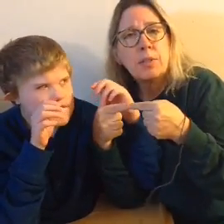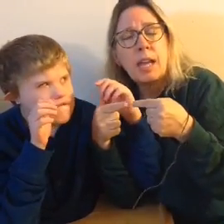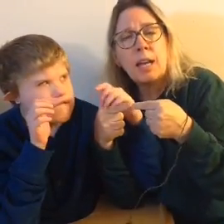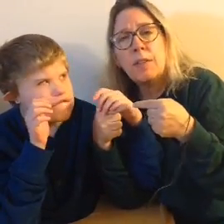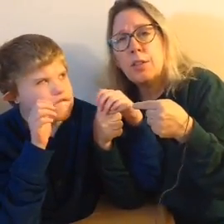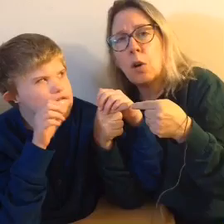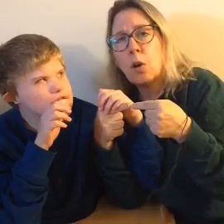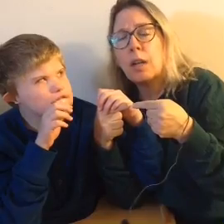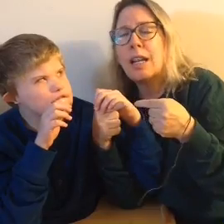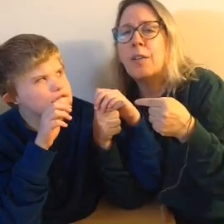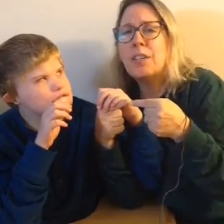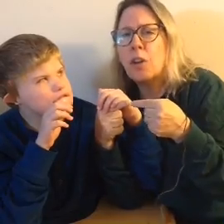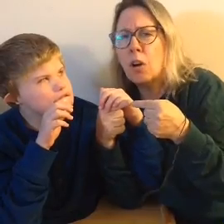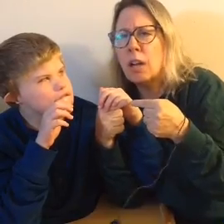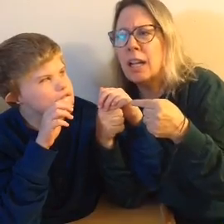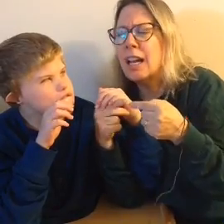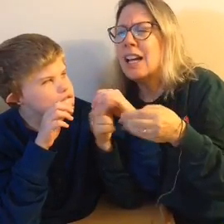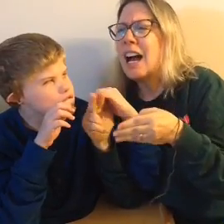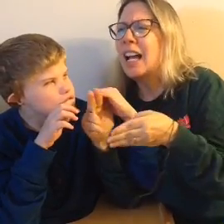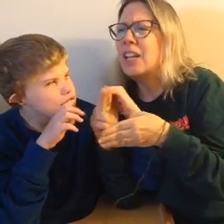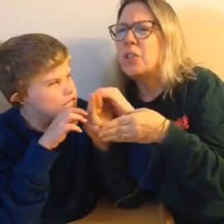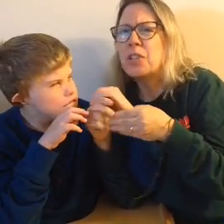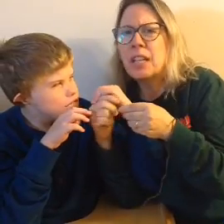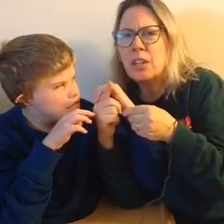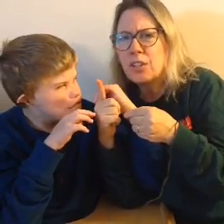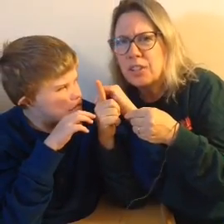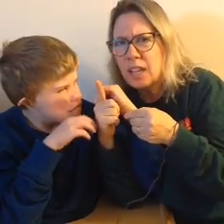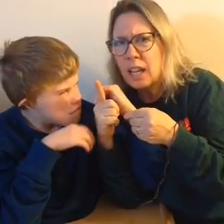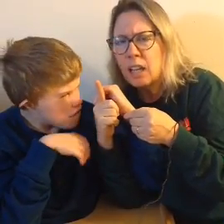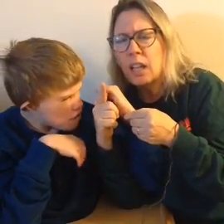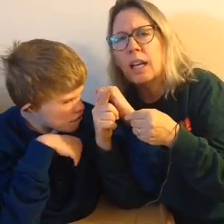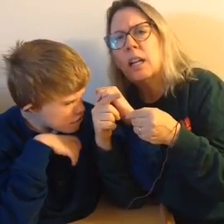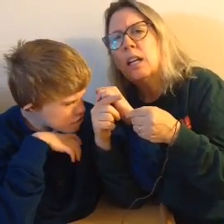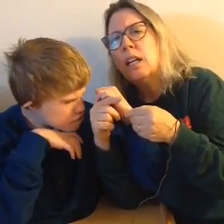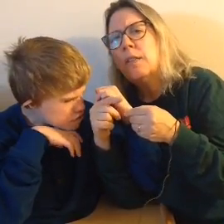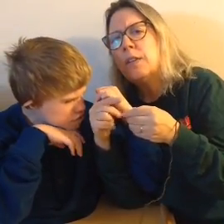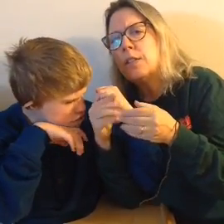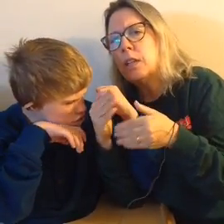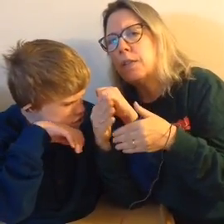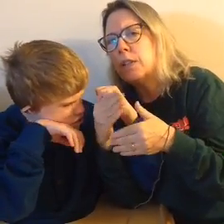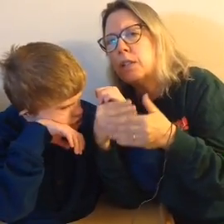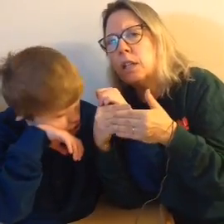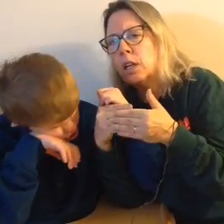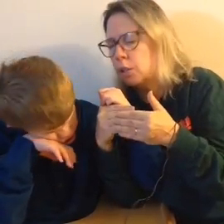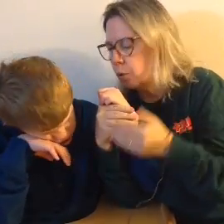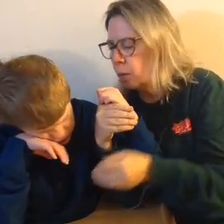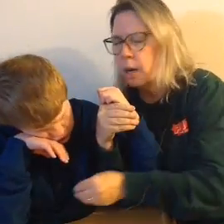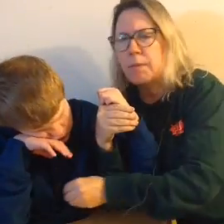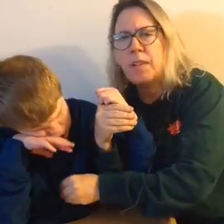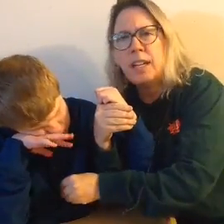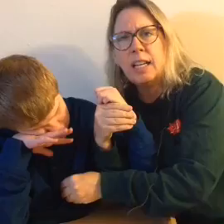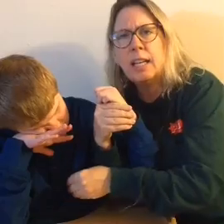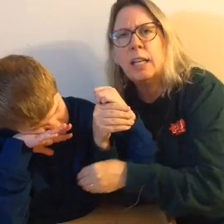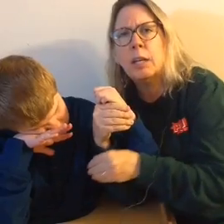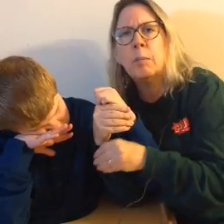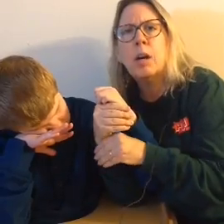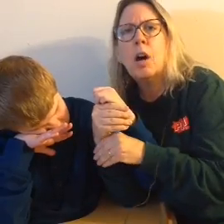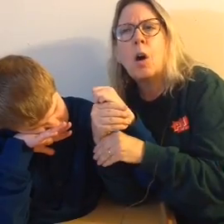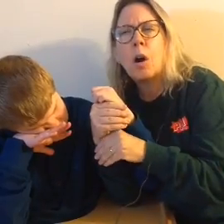sign if he's hurting. Now, if he's hurting, I can usually understand, like, if it's near to where I'm feeding him, or if